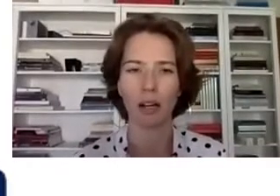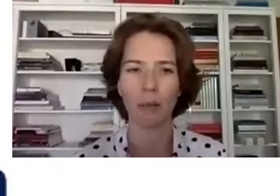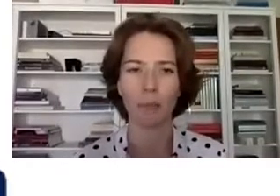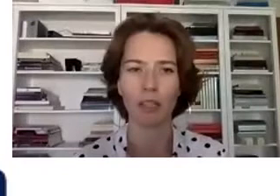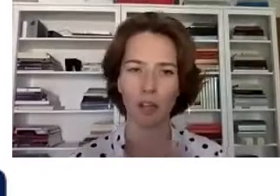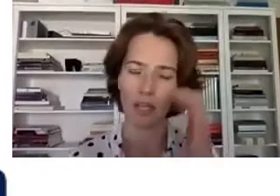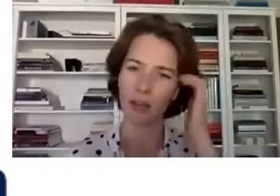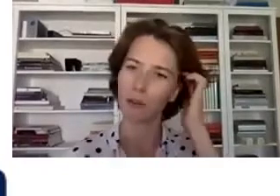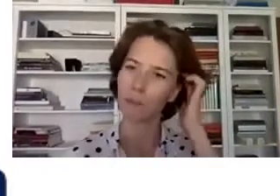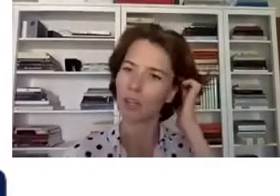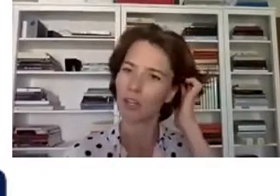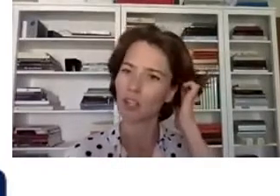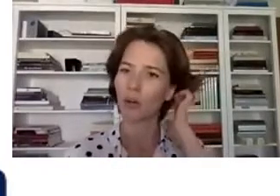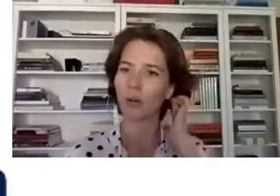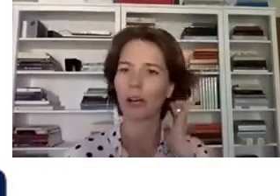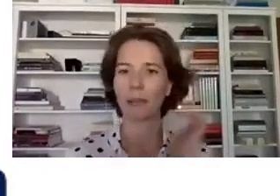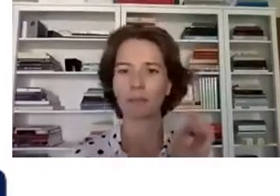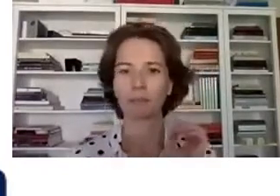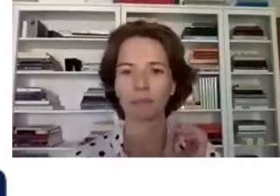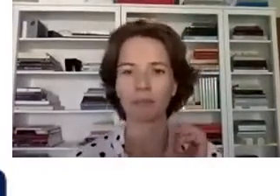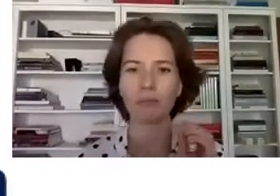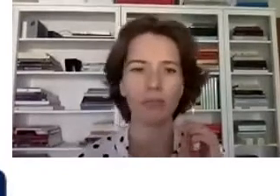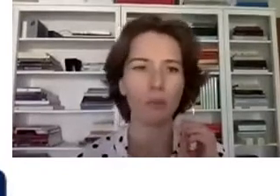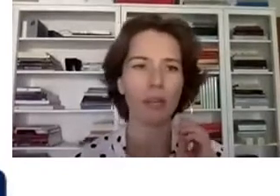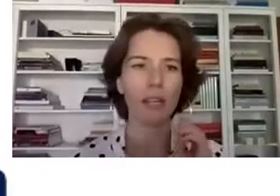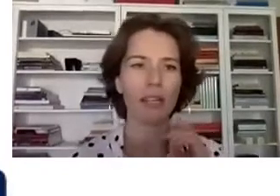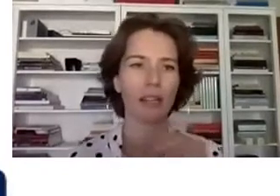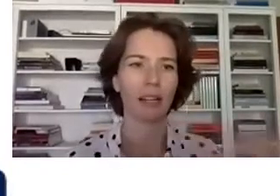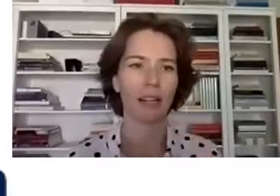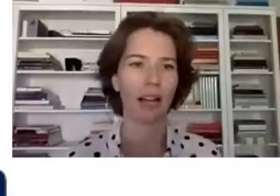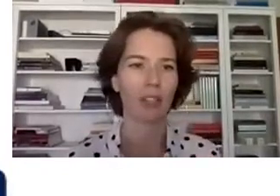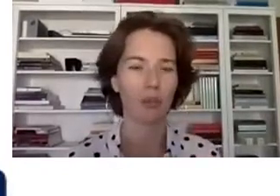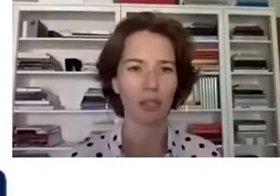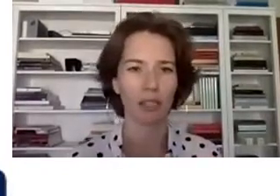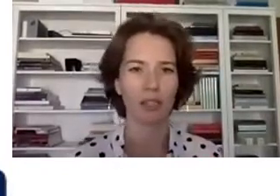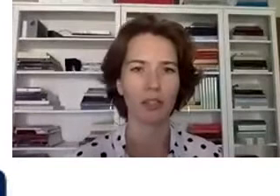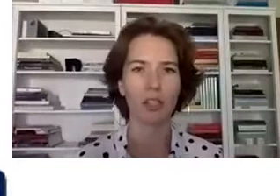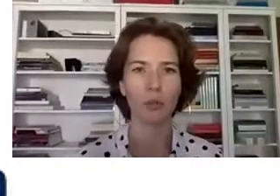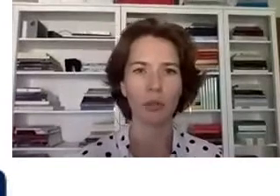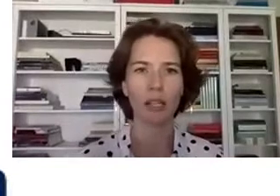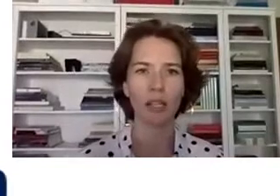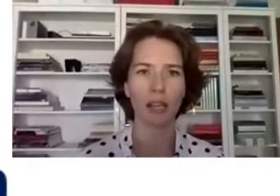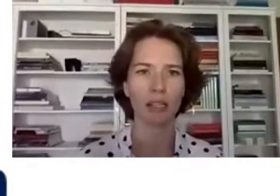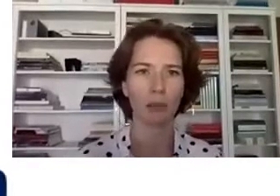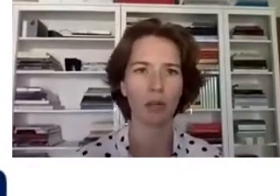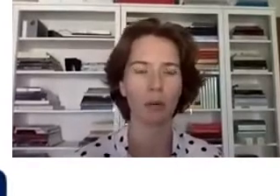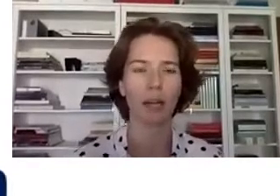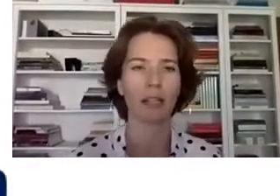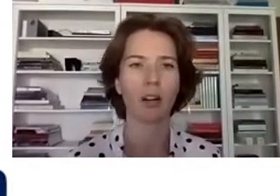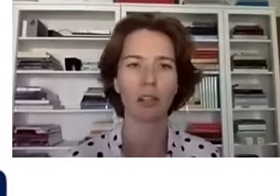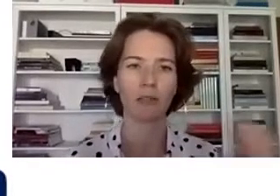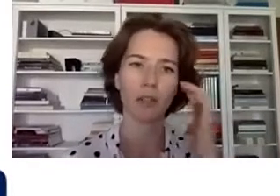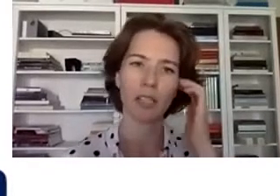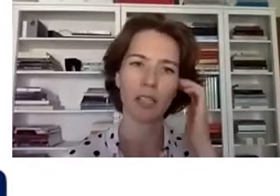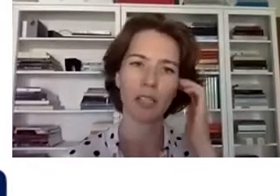what is already there. So we have this order listed on the screen, and I will go ahead